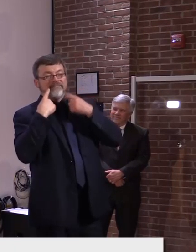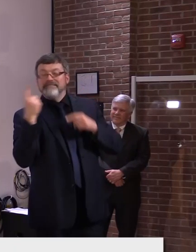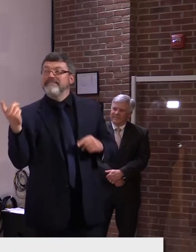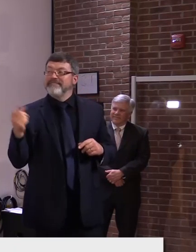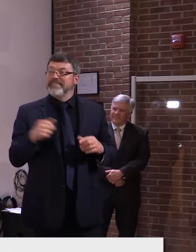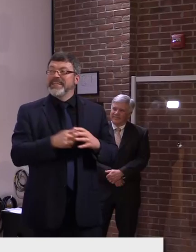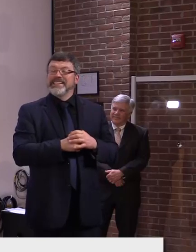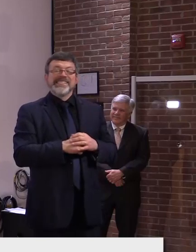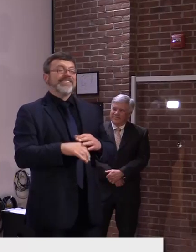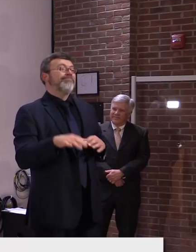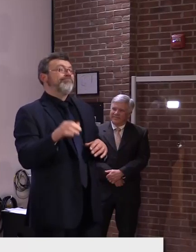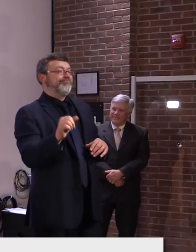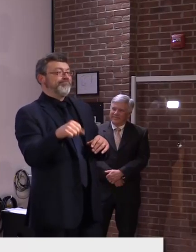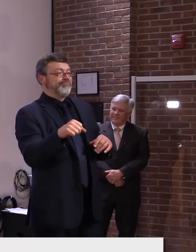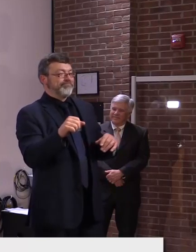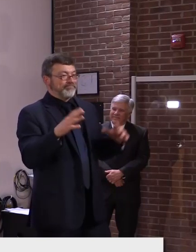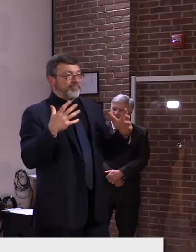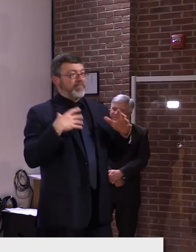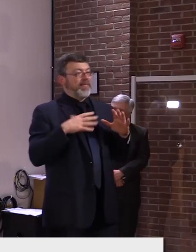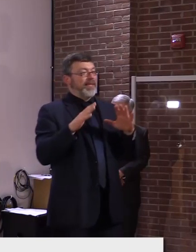Yeah, Erin, because it's such